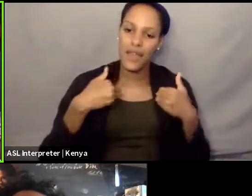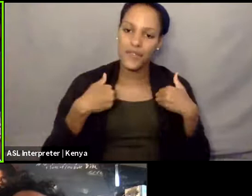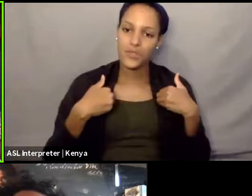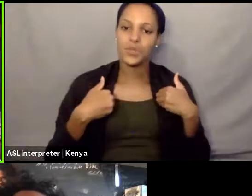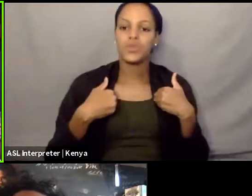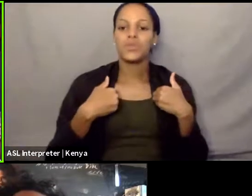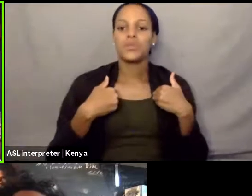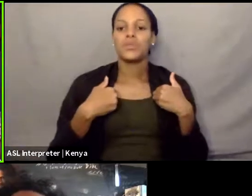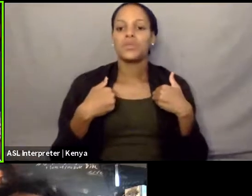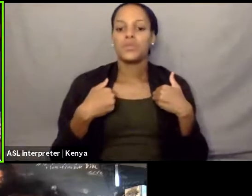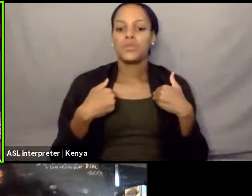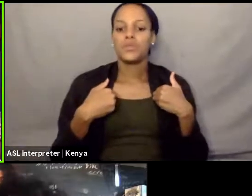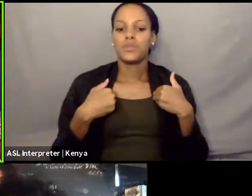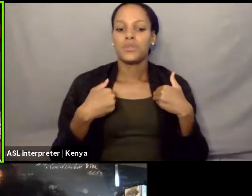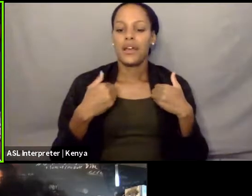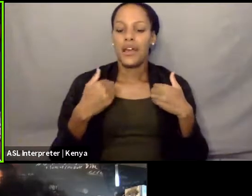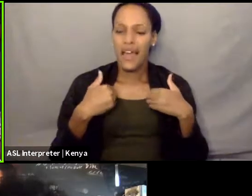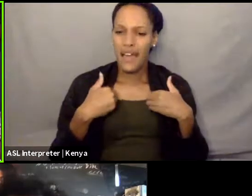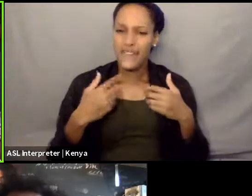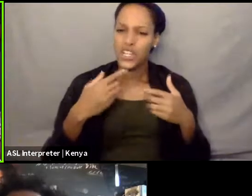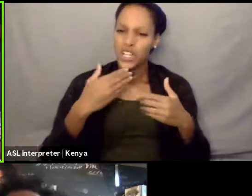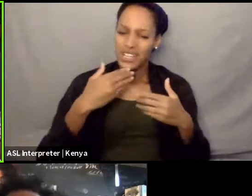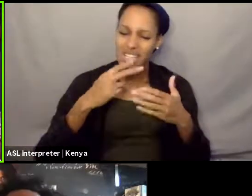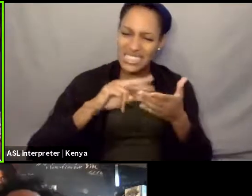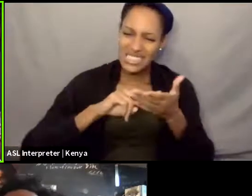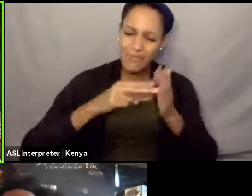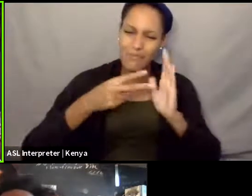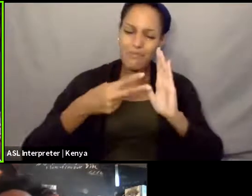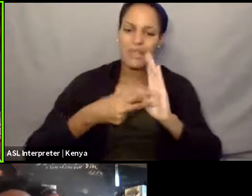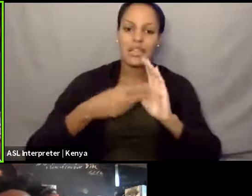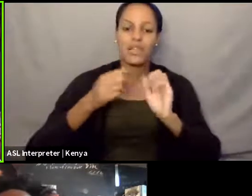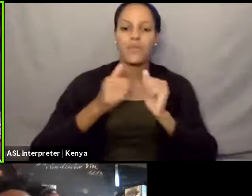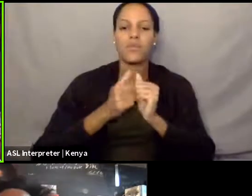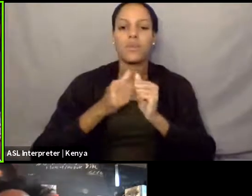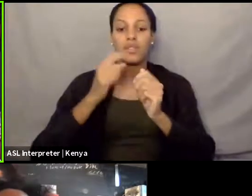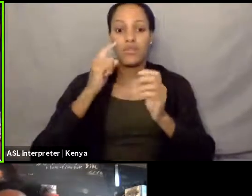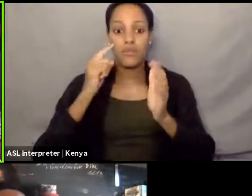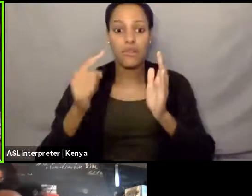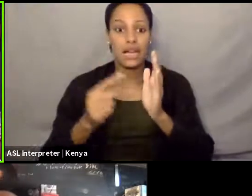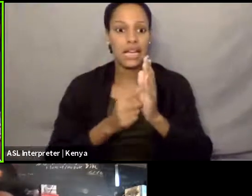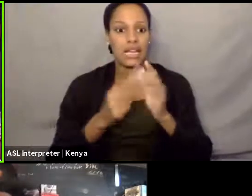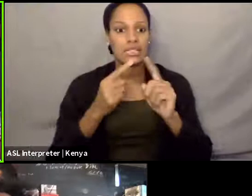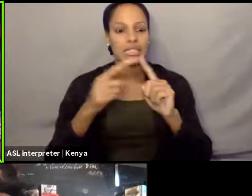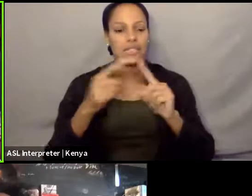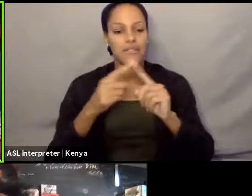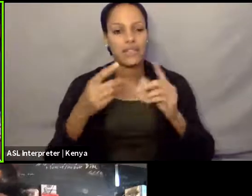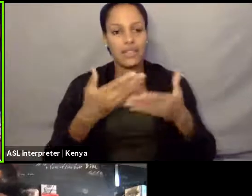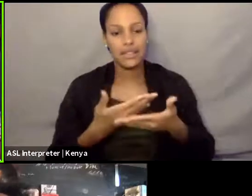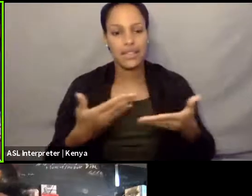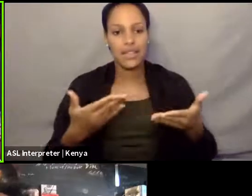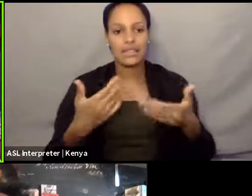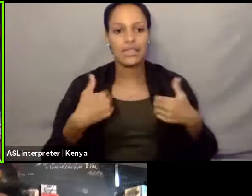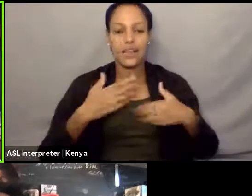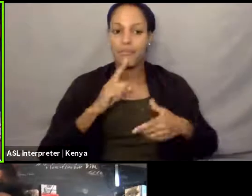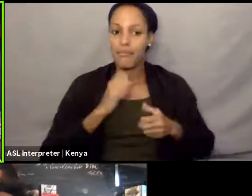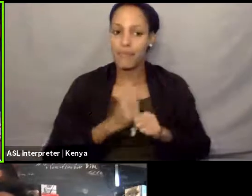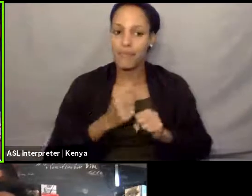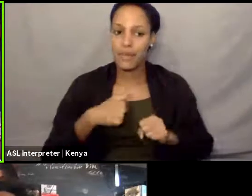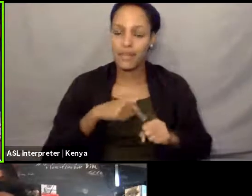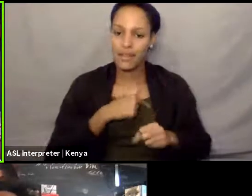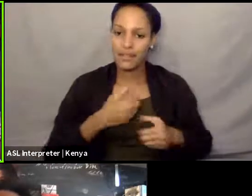be so intentional about recognizing the things that delight us. You would think that of all things would